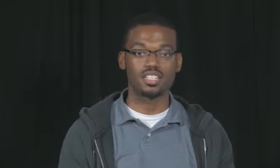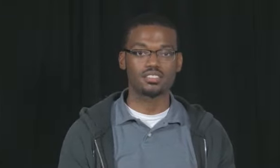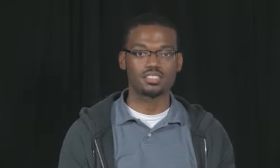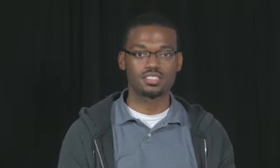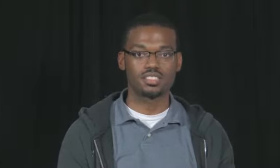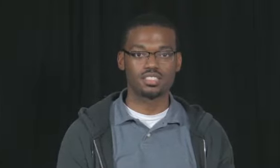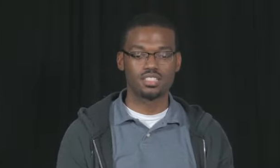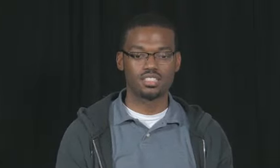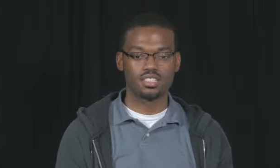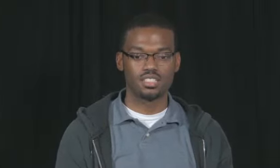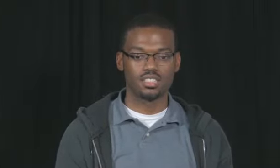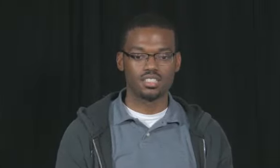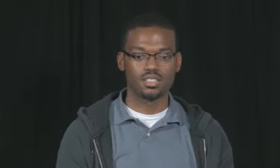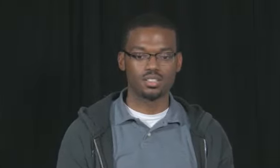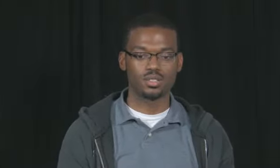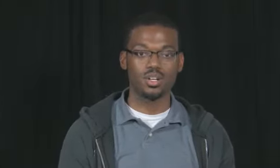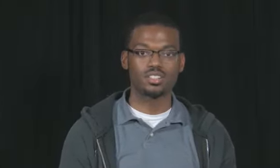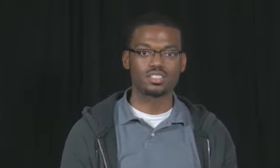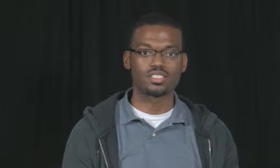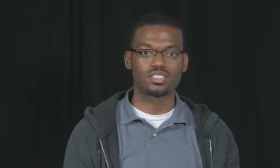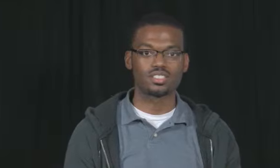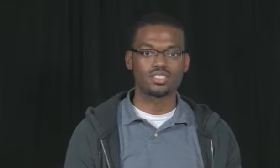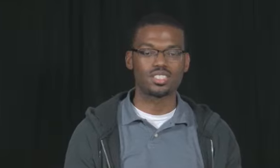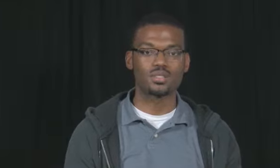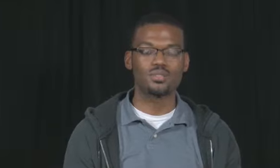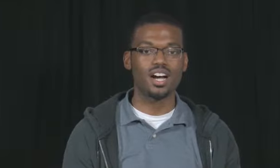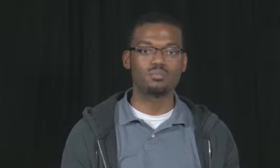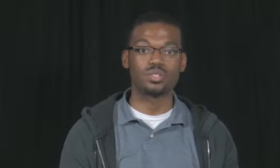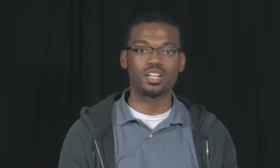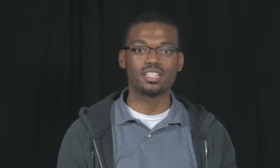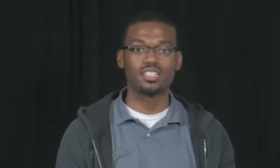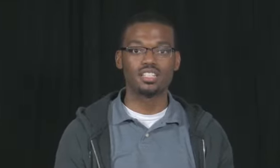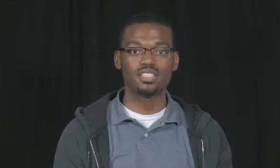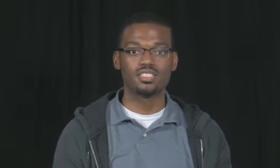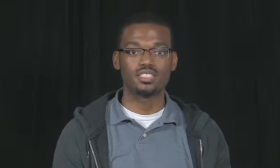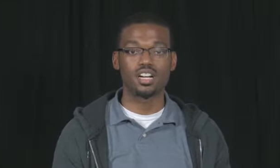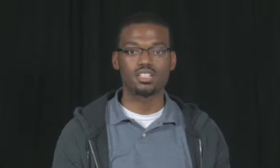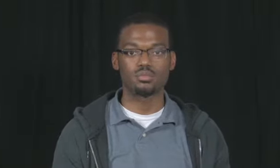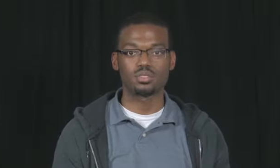sun. Good. Coral is far more red than her lips